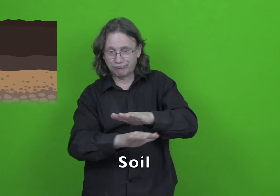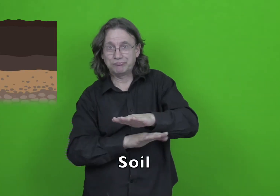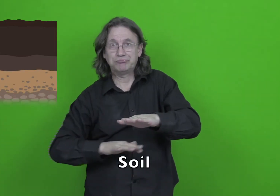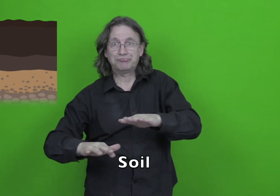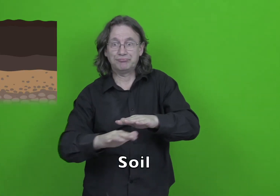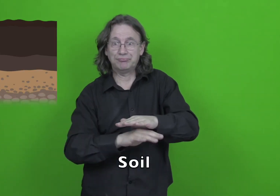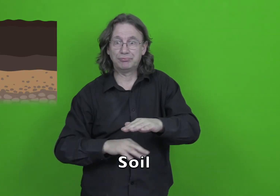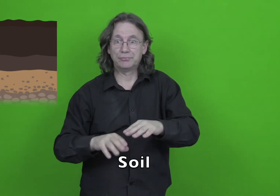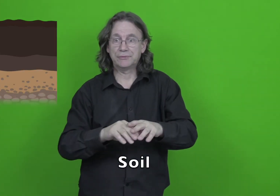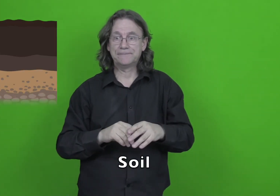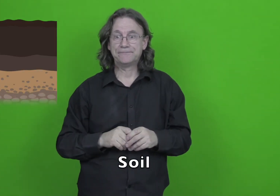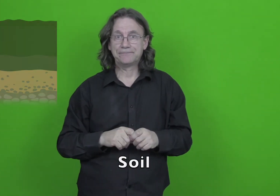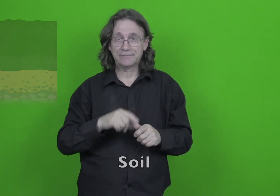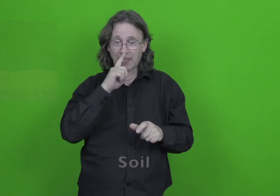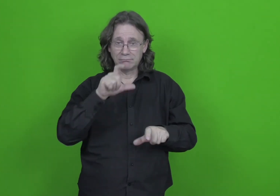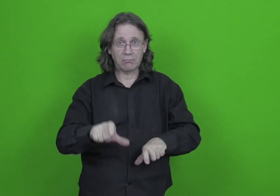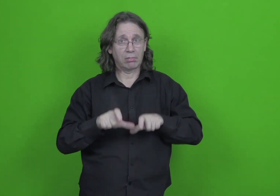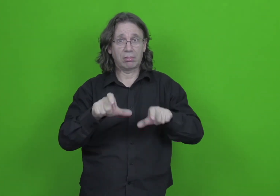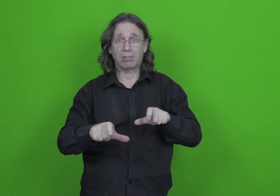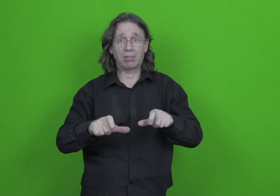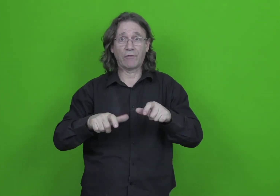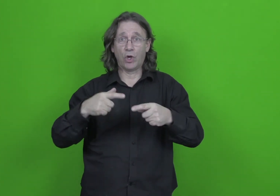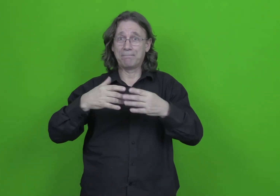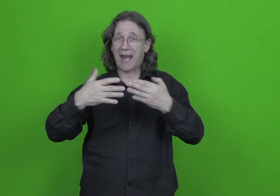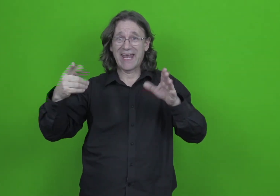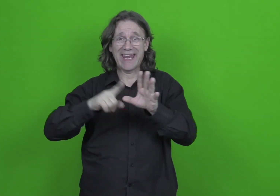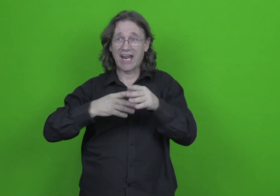that can exist in the soil for many, many years.